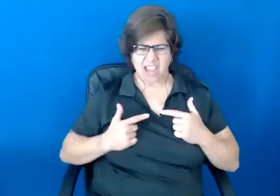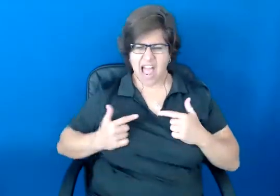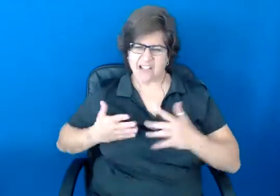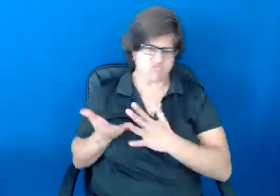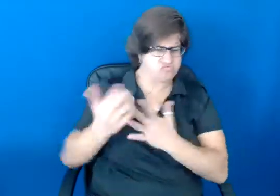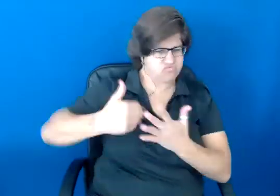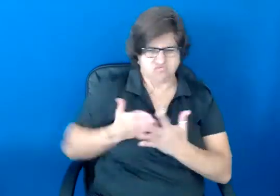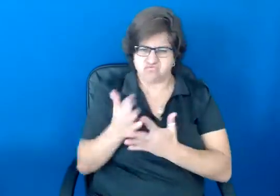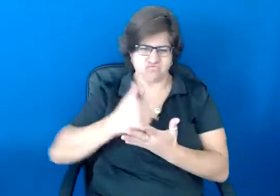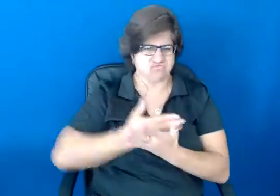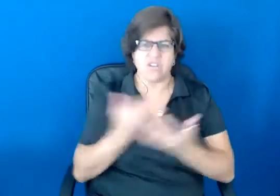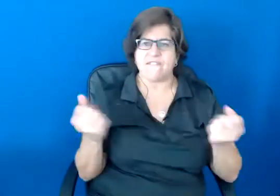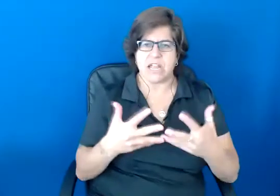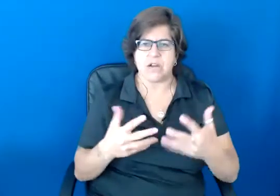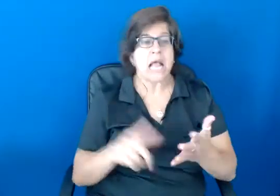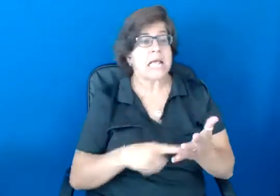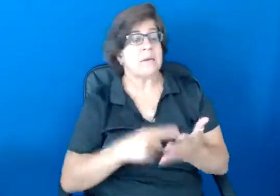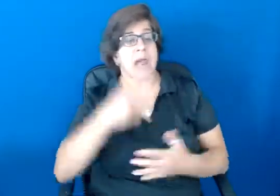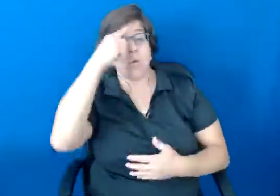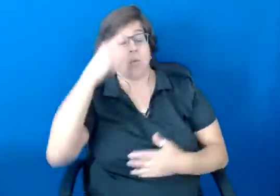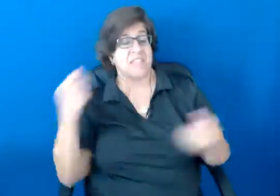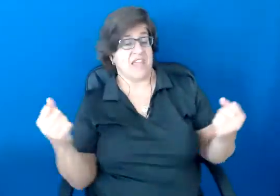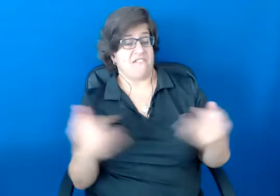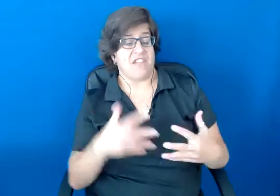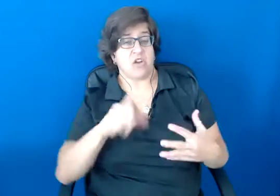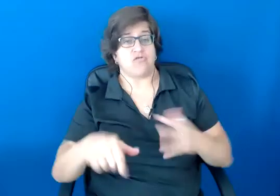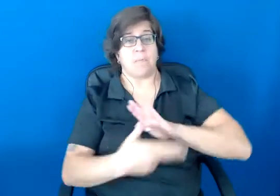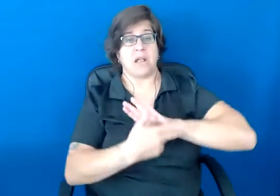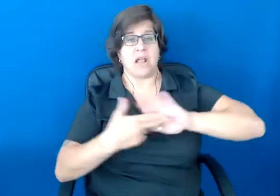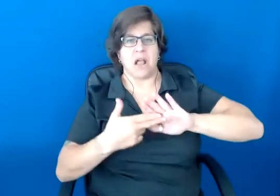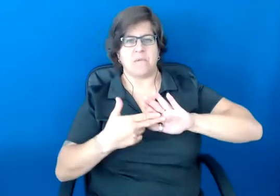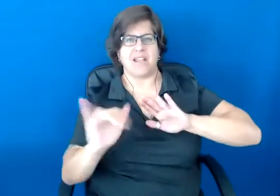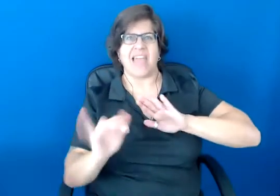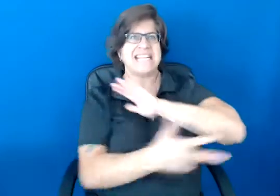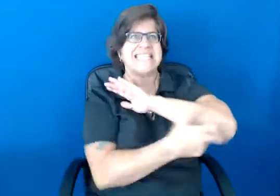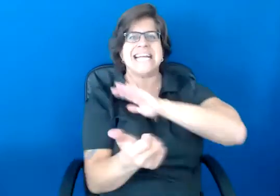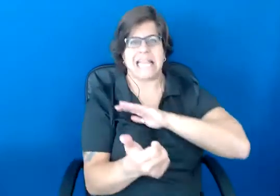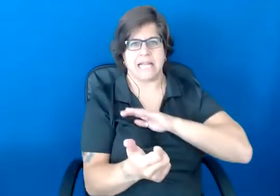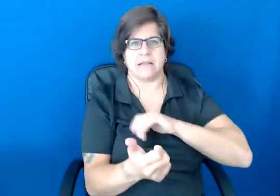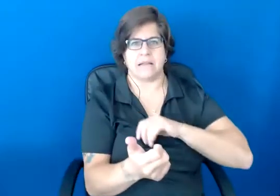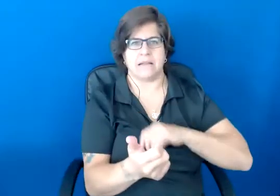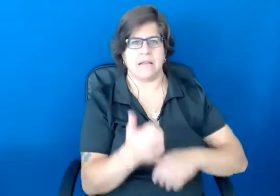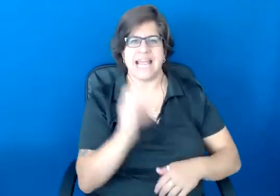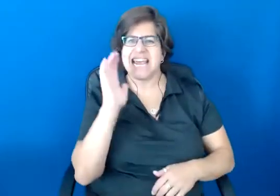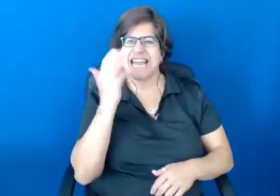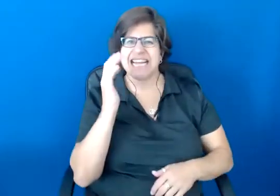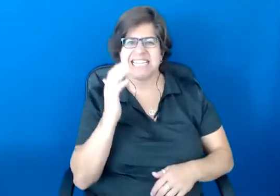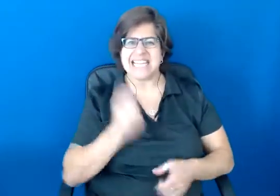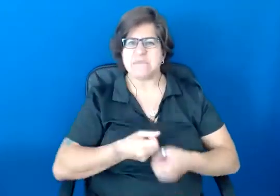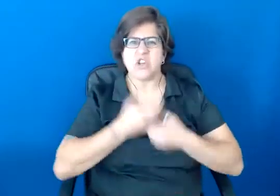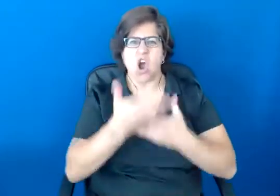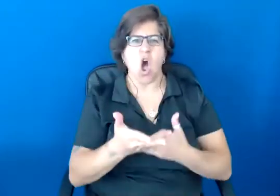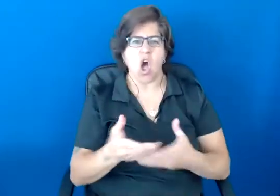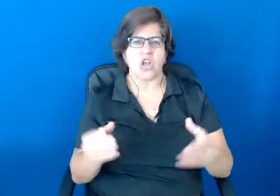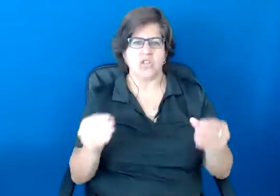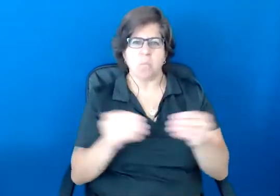with it. Sometimes we think fear ought to be classified with stealing. It seems to cause